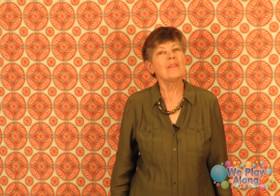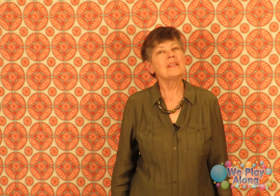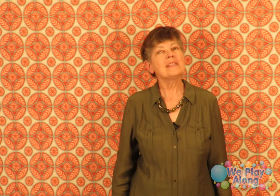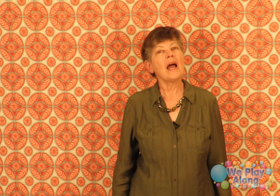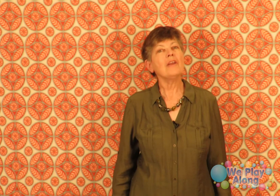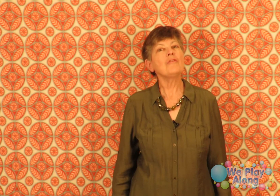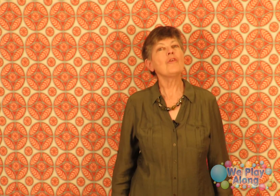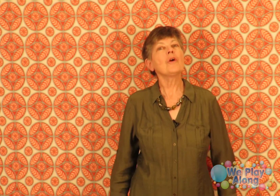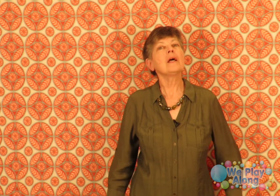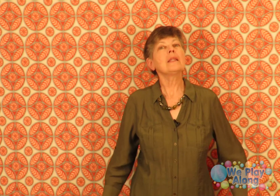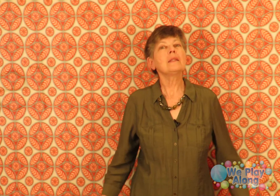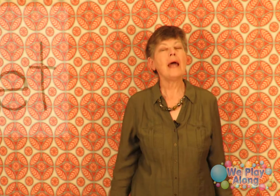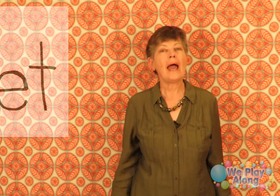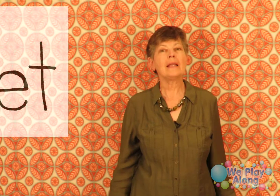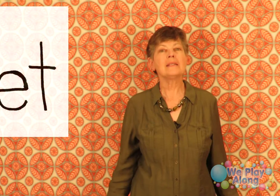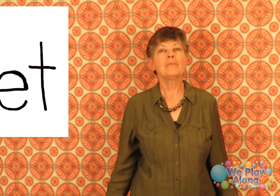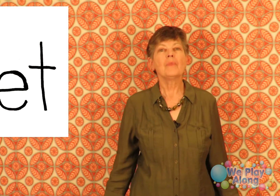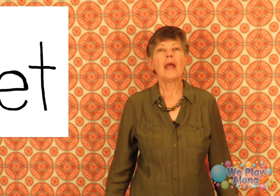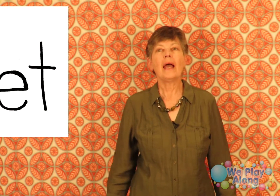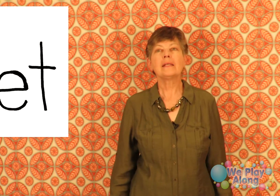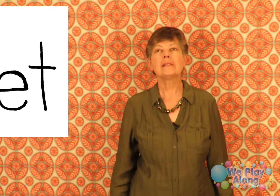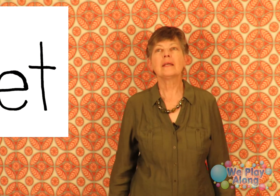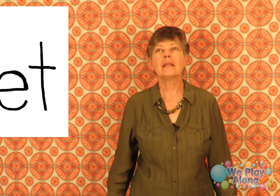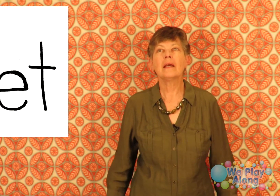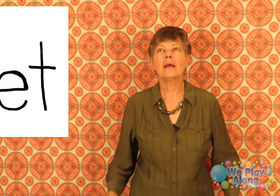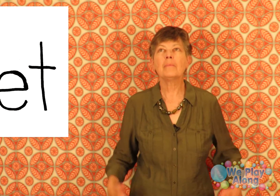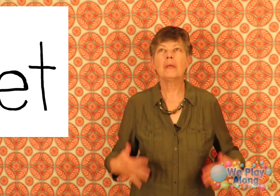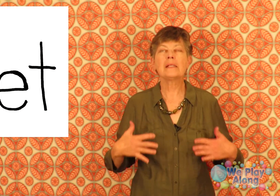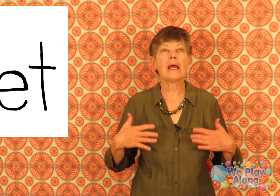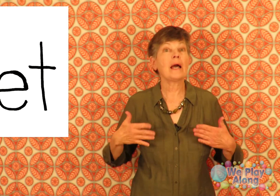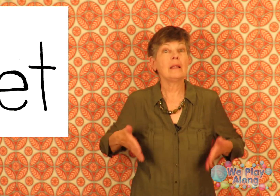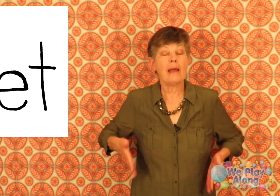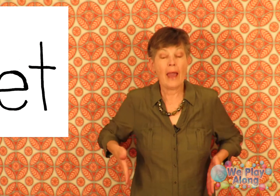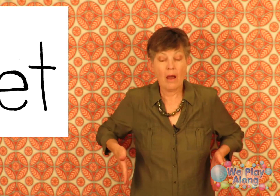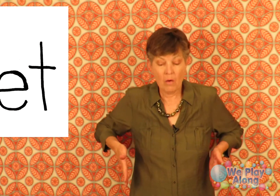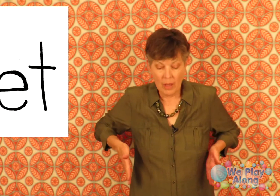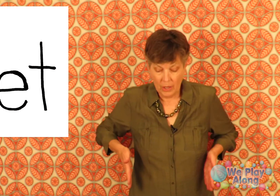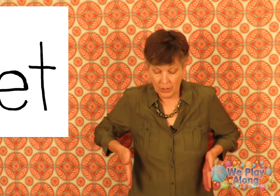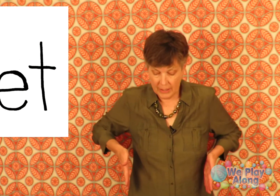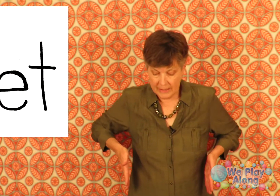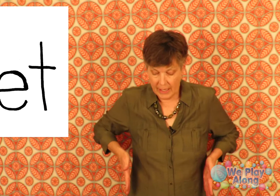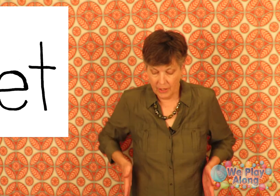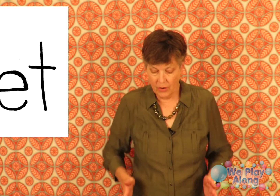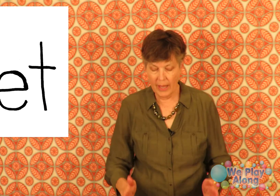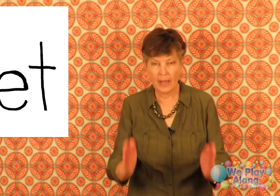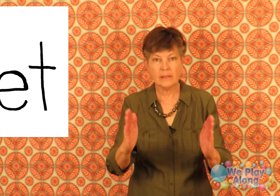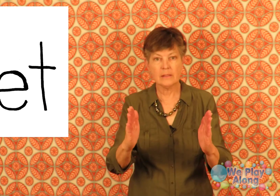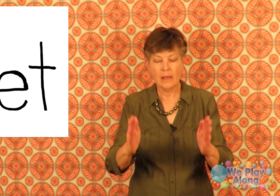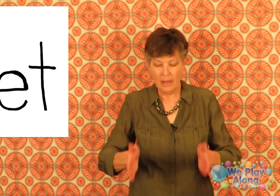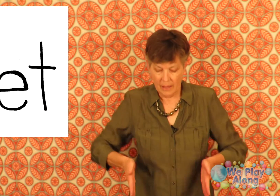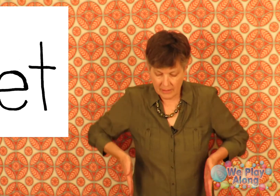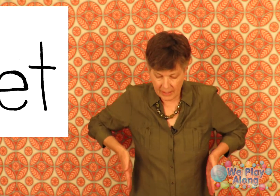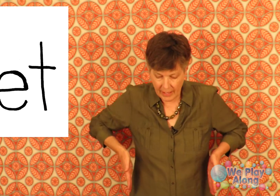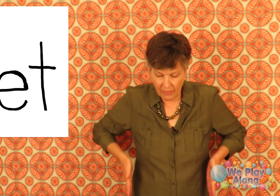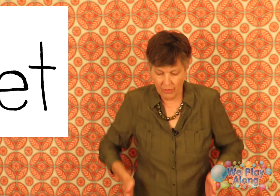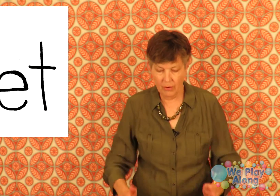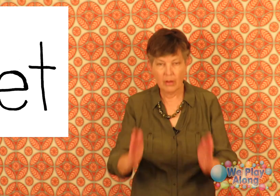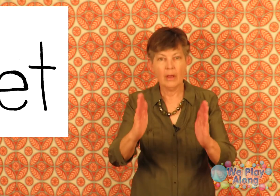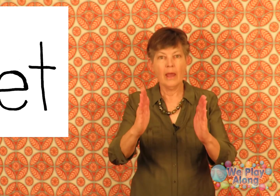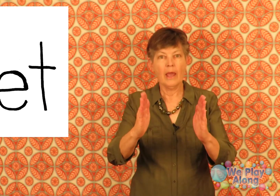The sign for let, as in it means like allow, you're going to take your hands together and